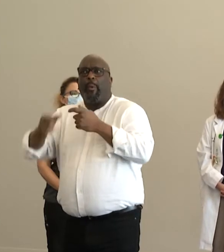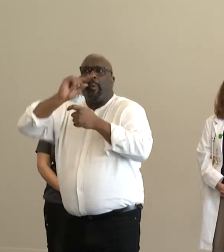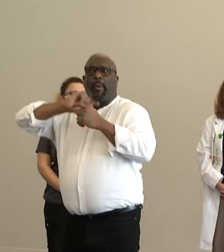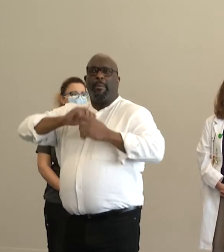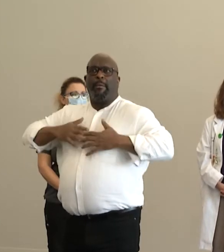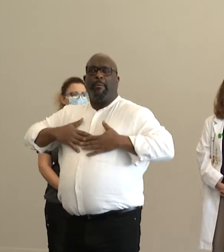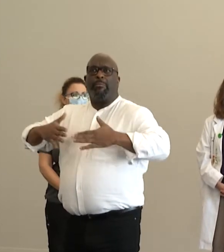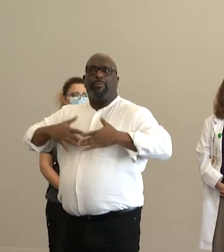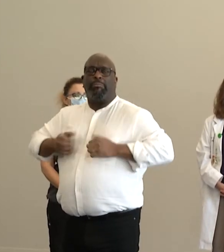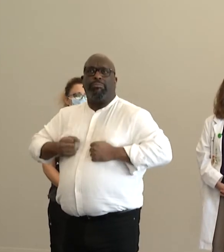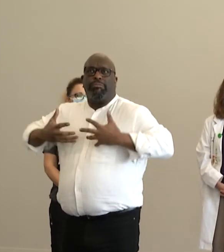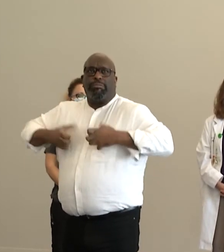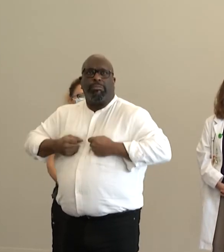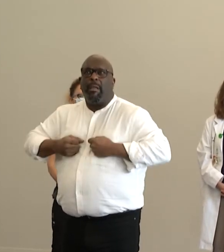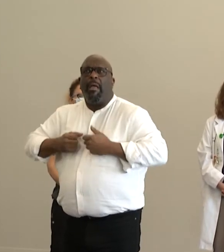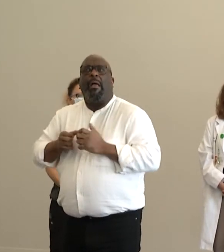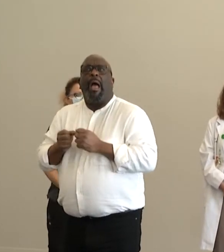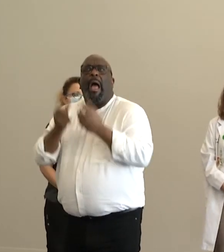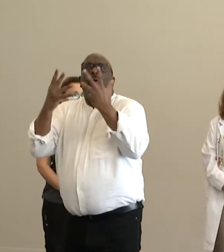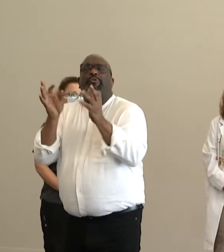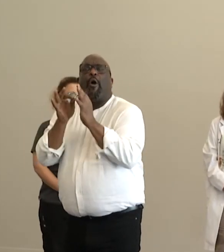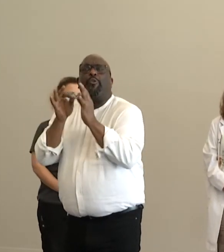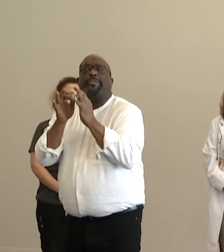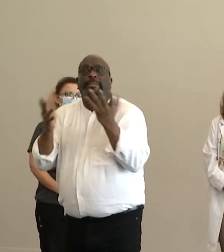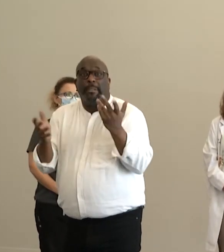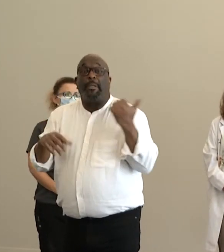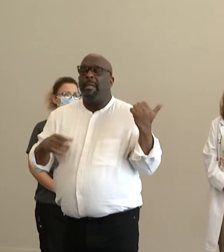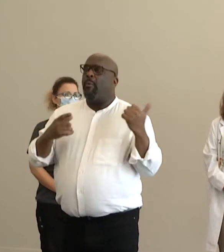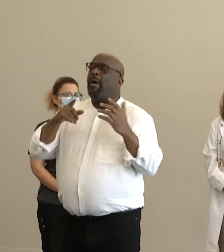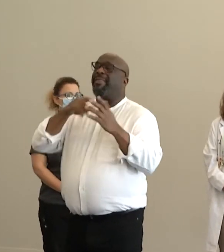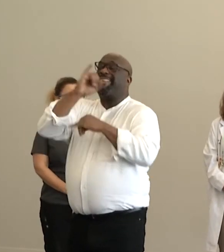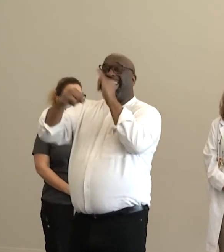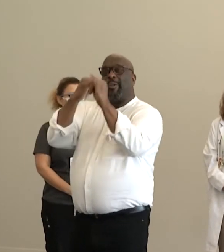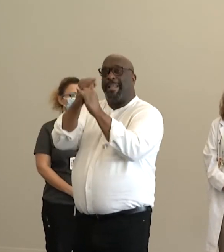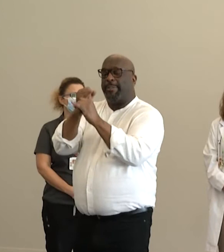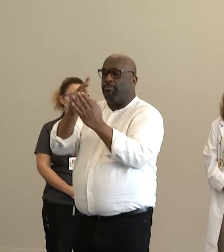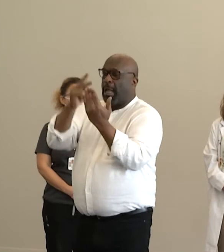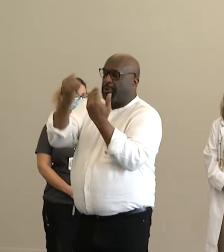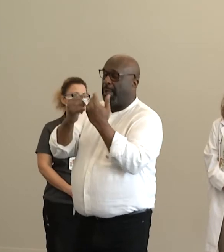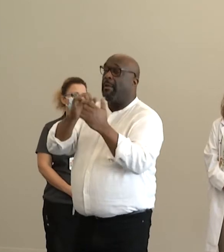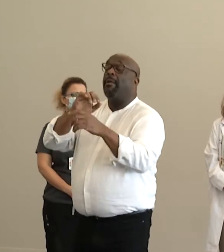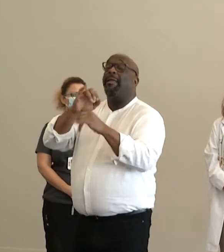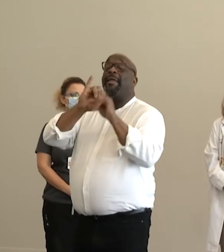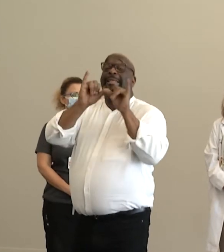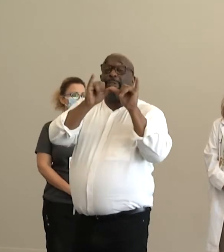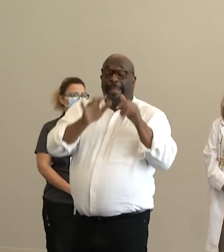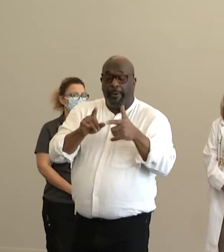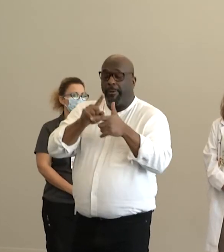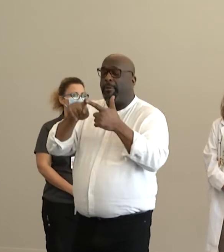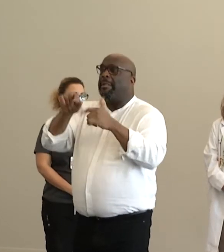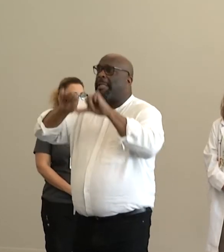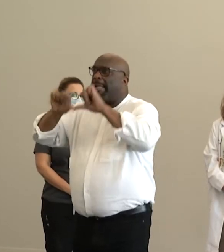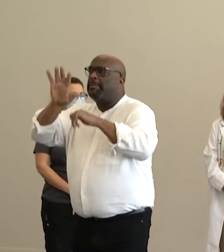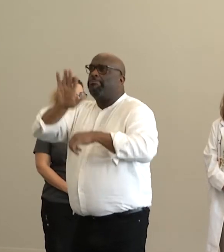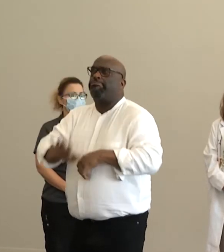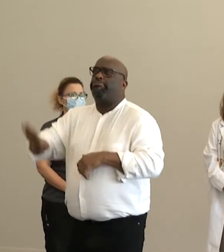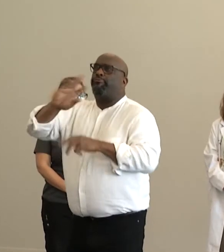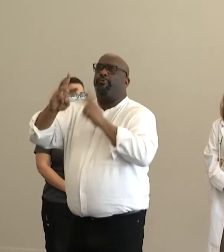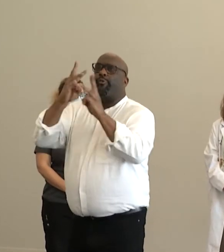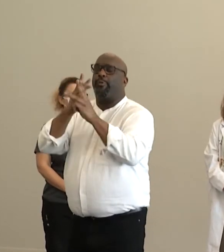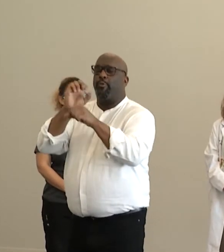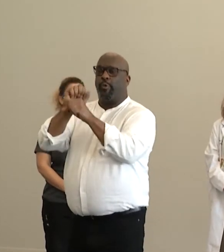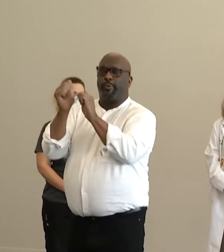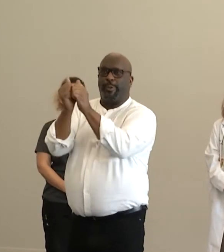So this is an international project devoted by engineers and scientists throughout the